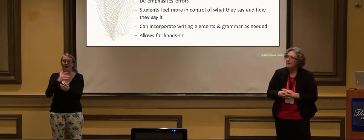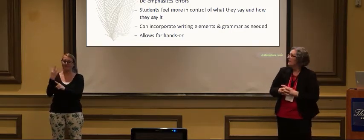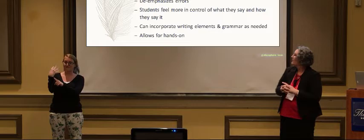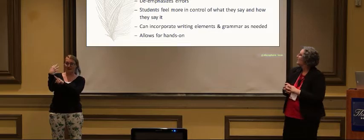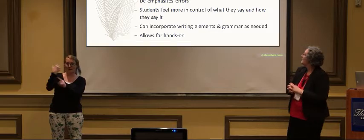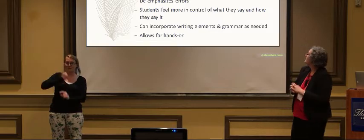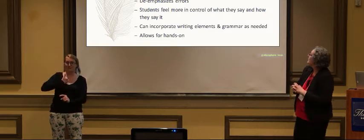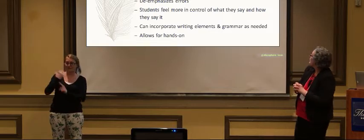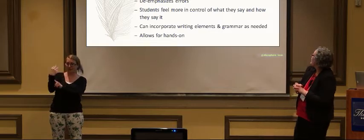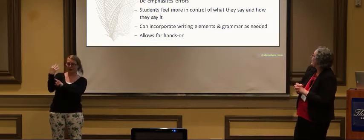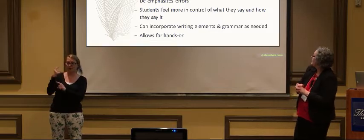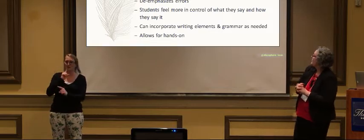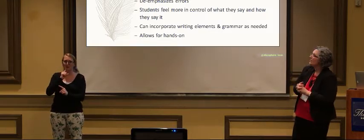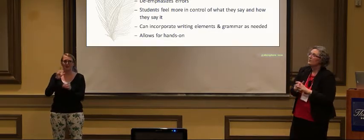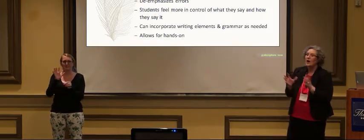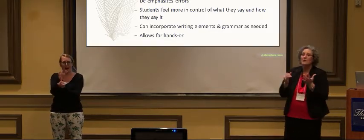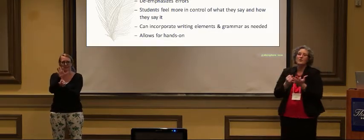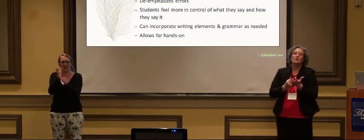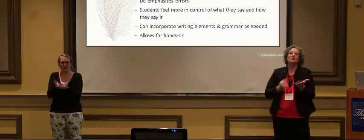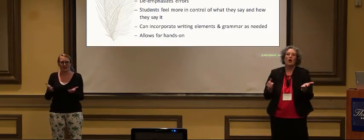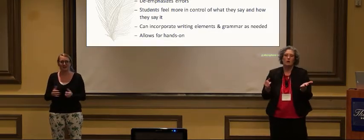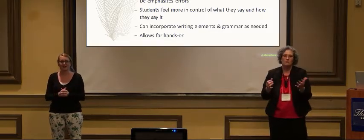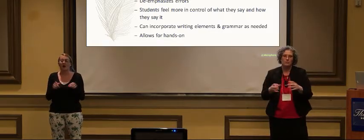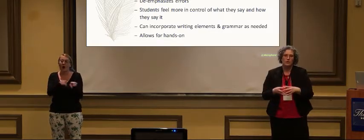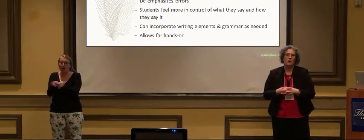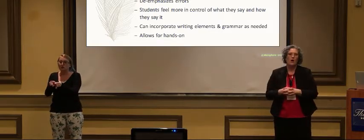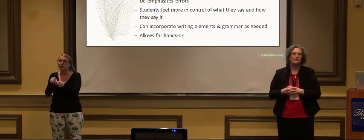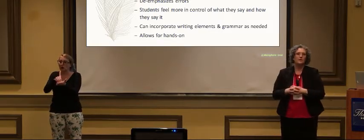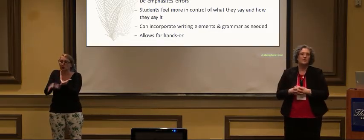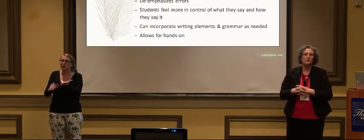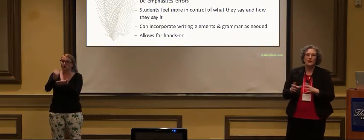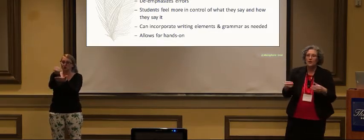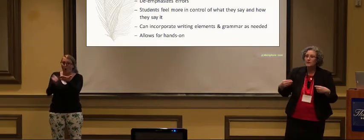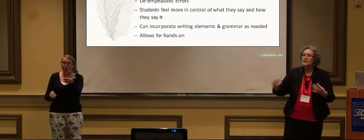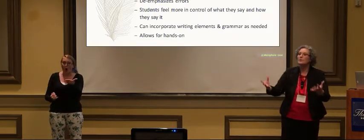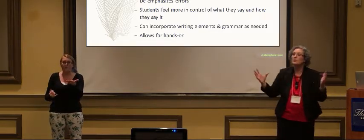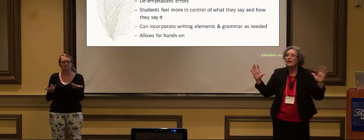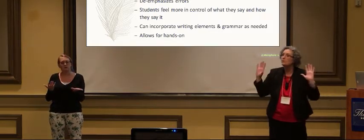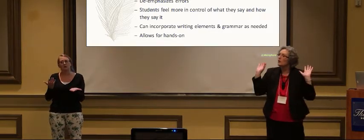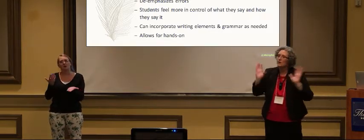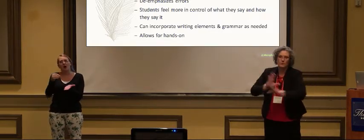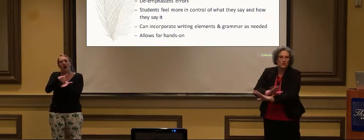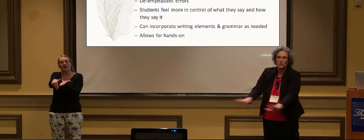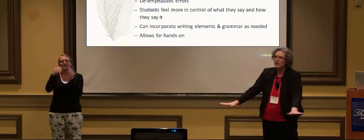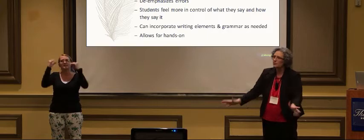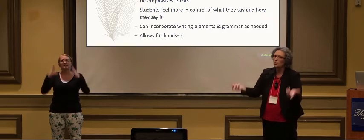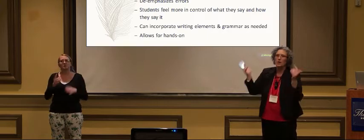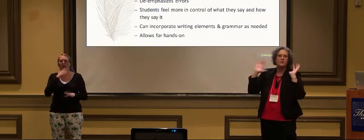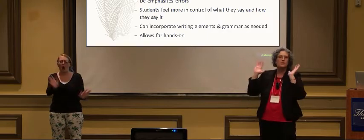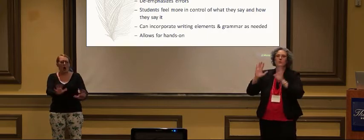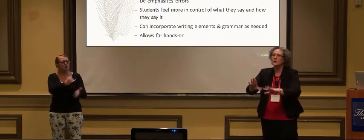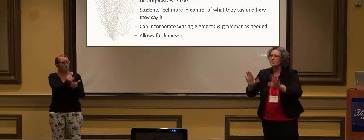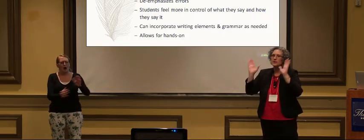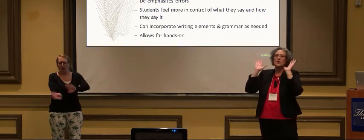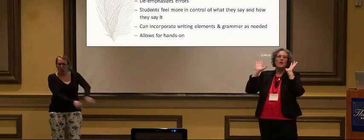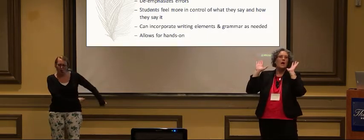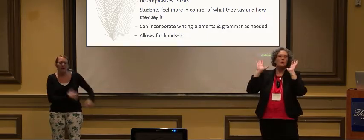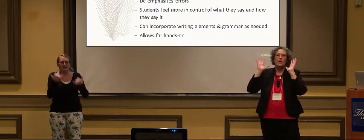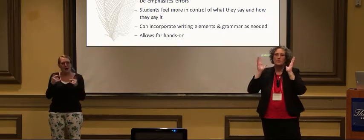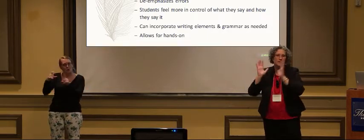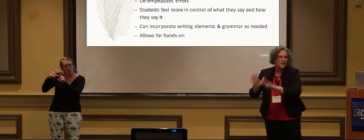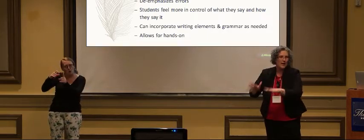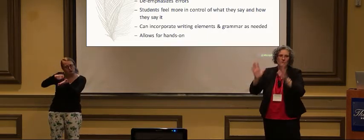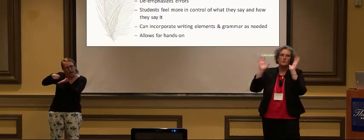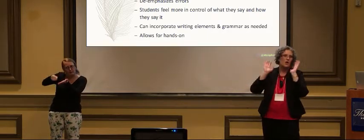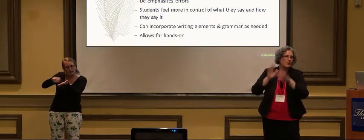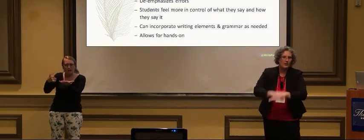themselves. That is very popular. They also get to draw. You know, often teachers say, oh, it's time to write. We're not drawing anymore. I'm going to see words. We're